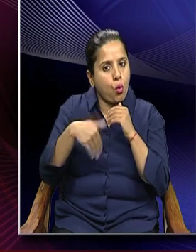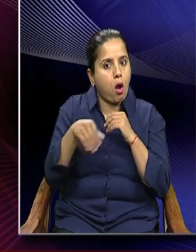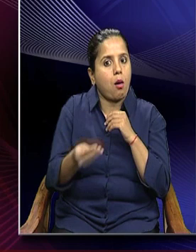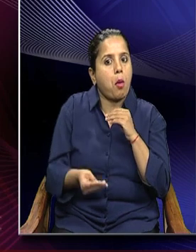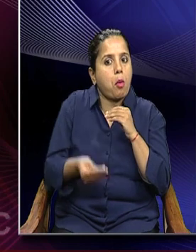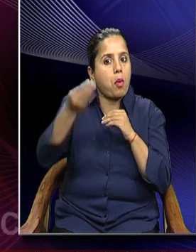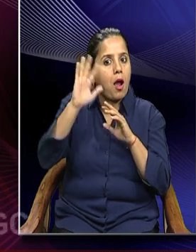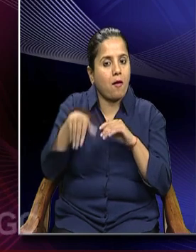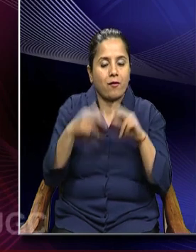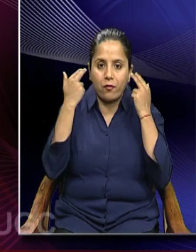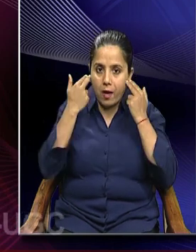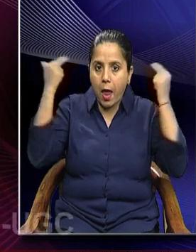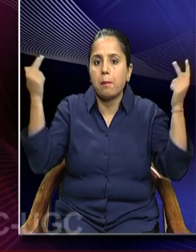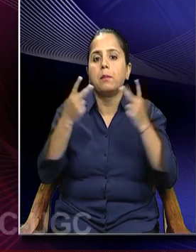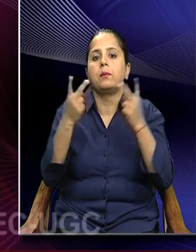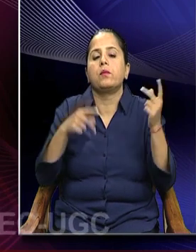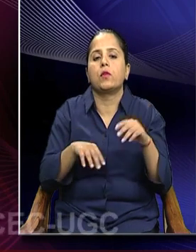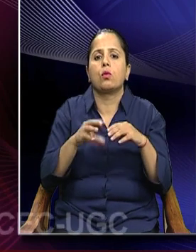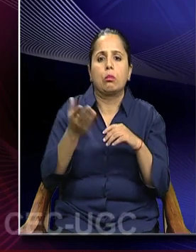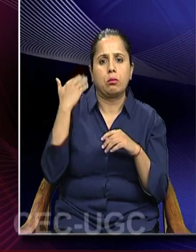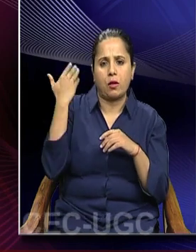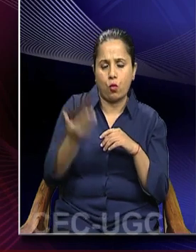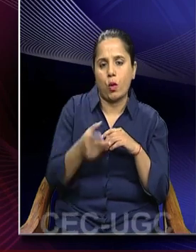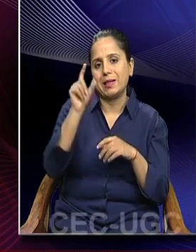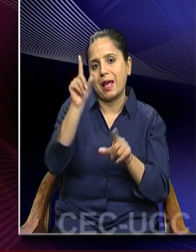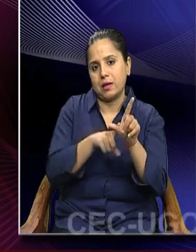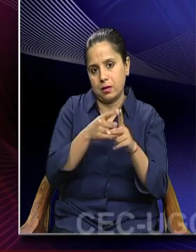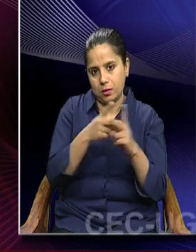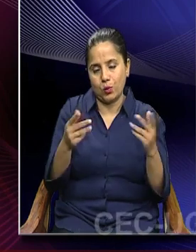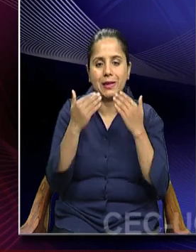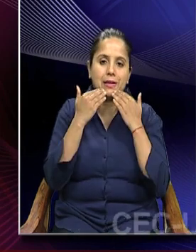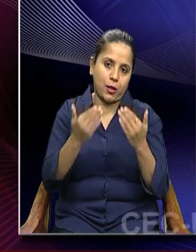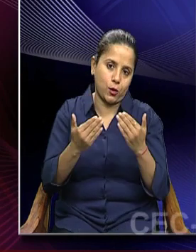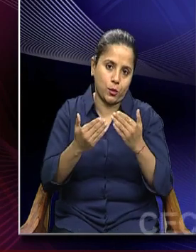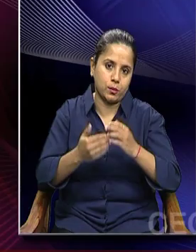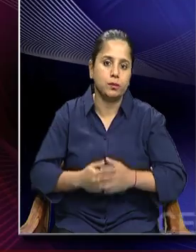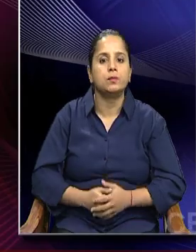increase in popularity over the past decade. Thank you.